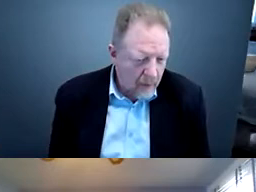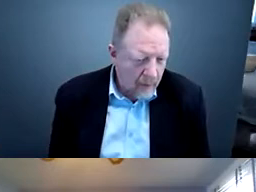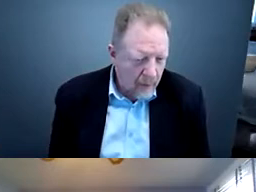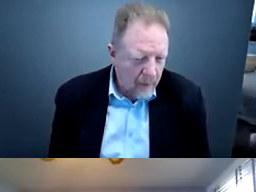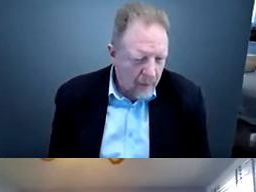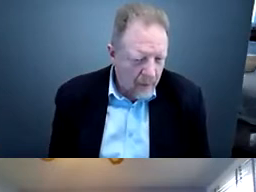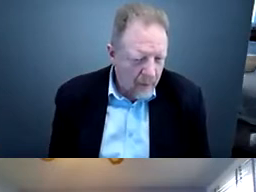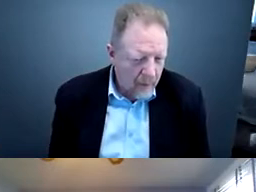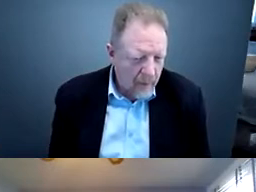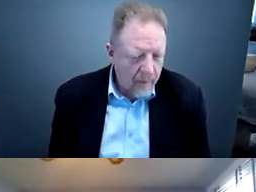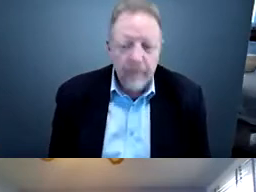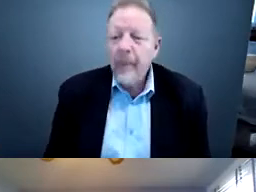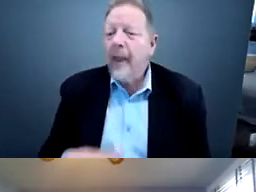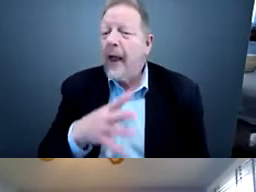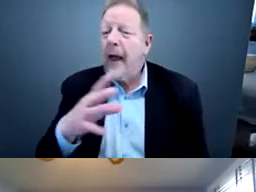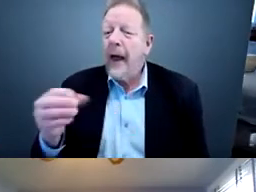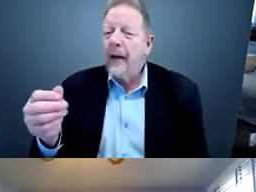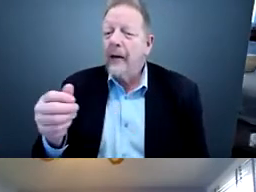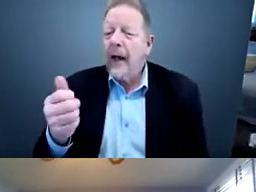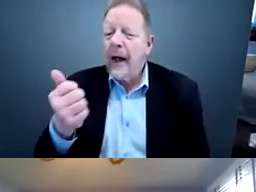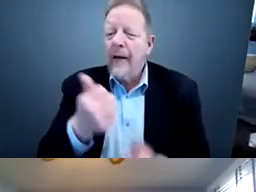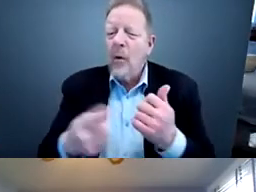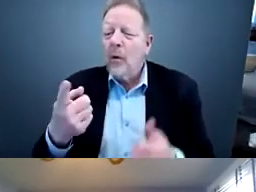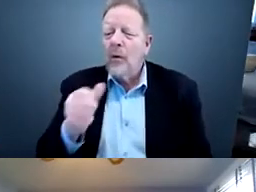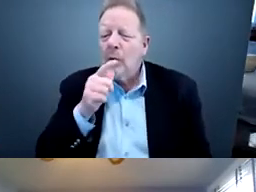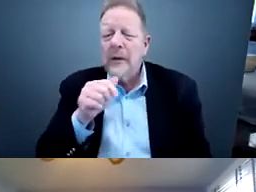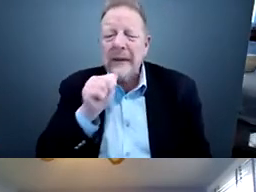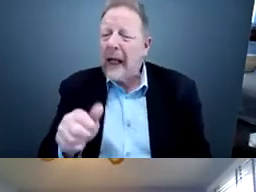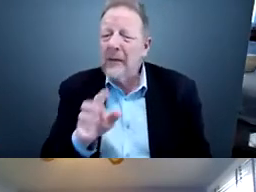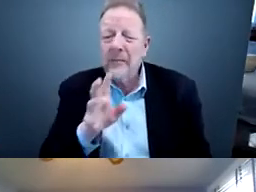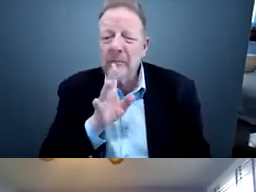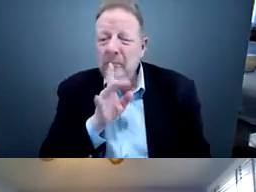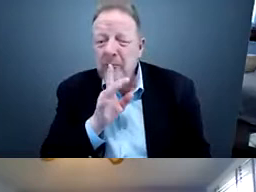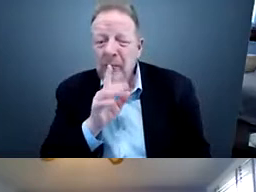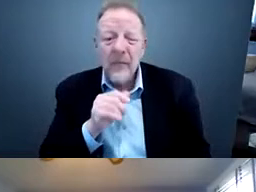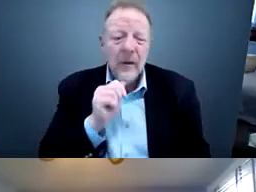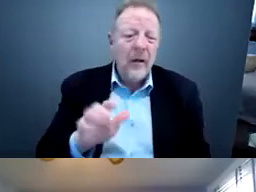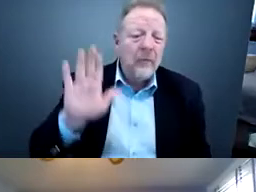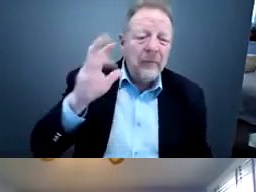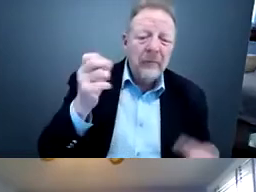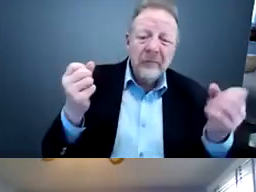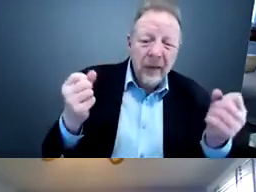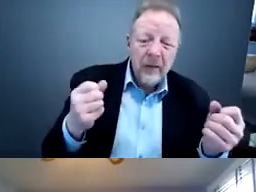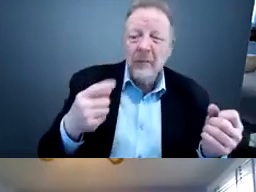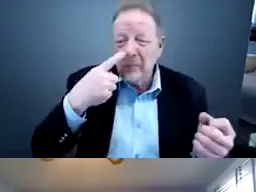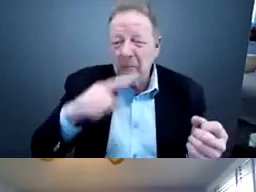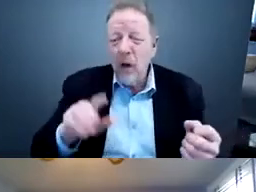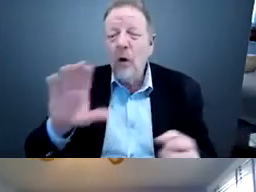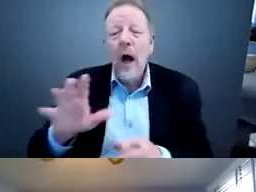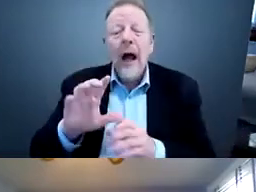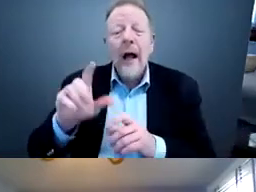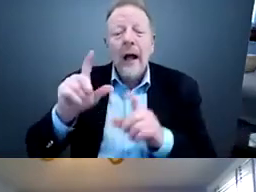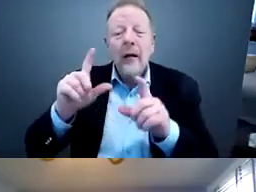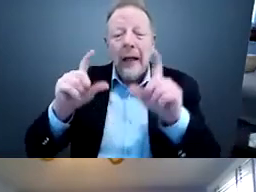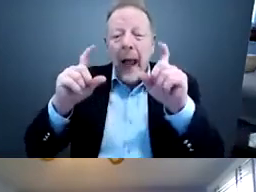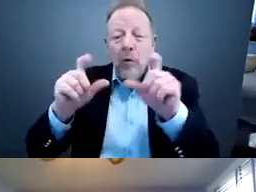And if we can have everybody that is not speaking turn off their cameras. And as we're going on, we'll turn on your cameras